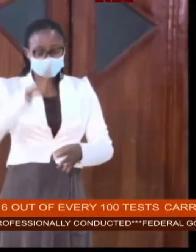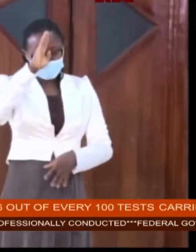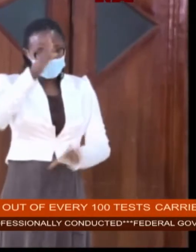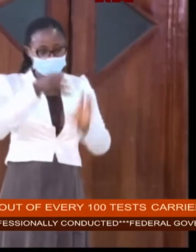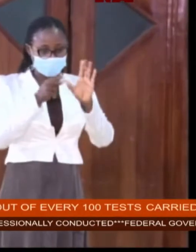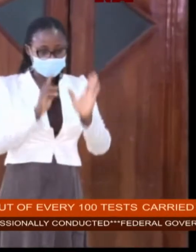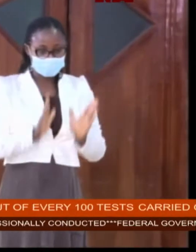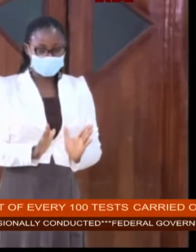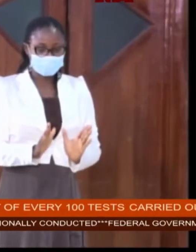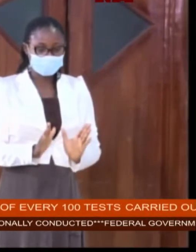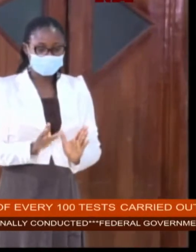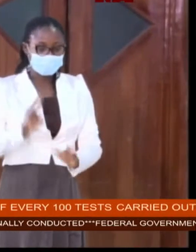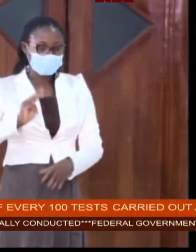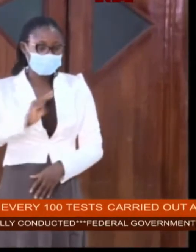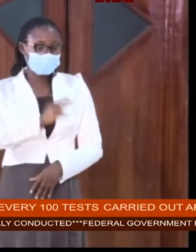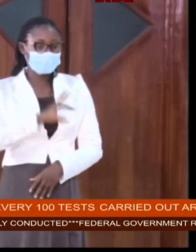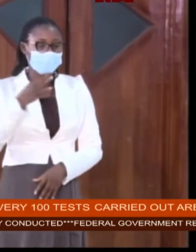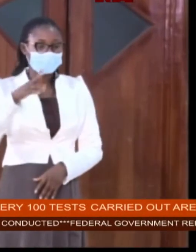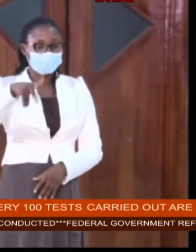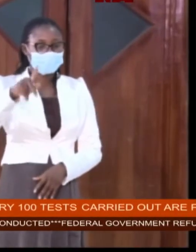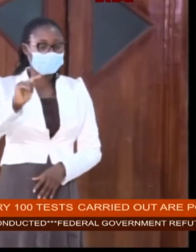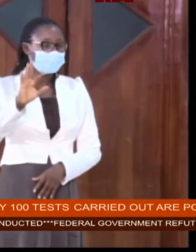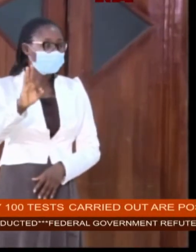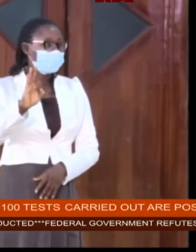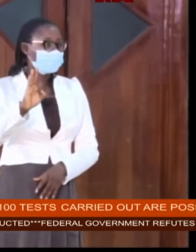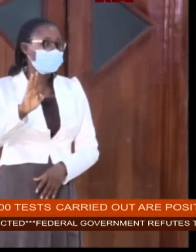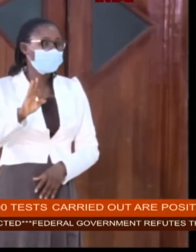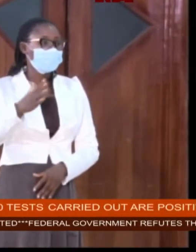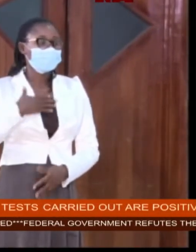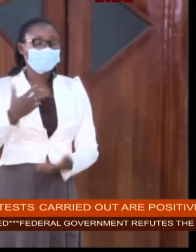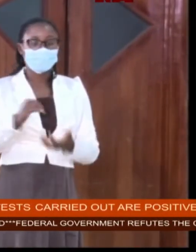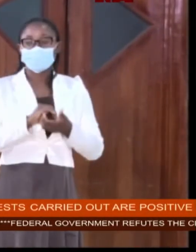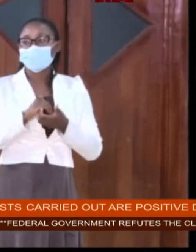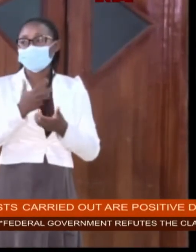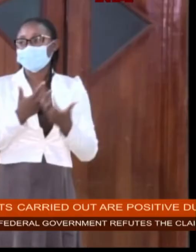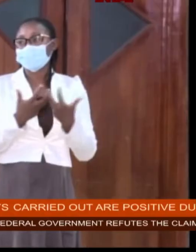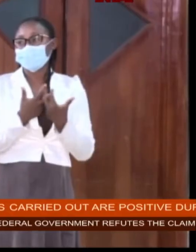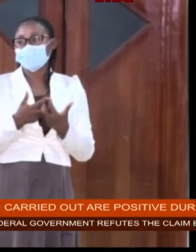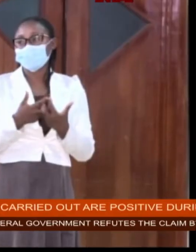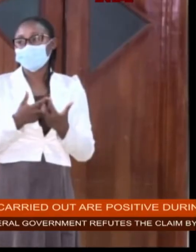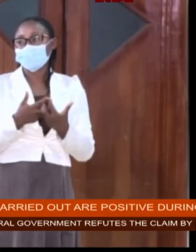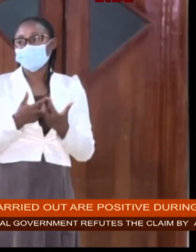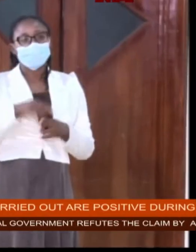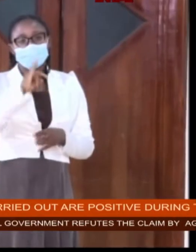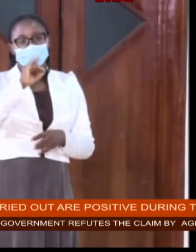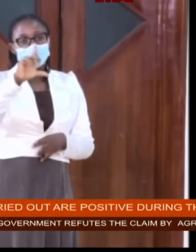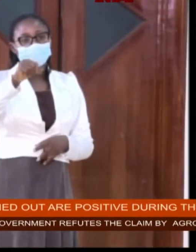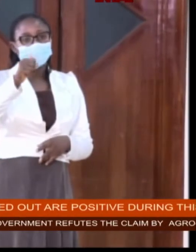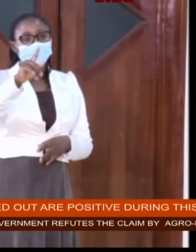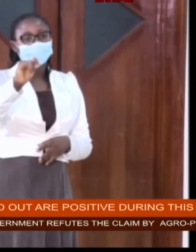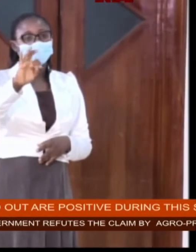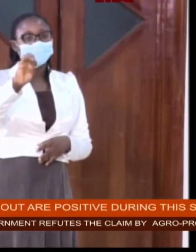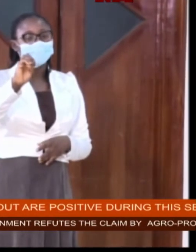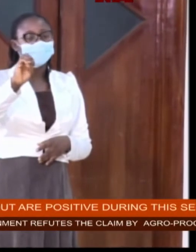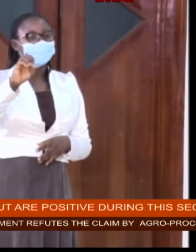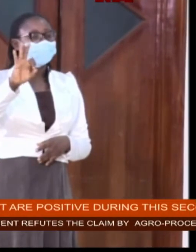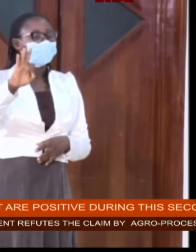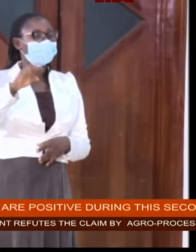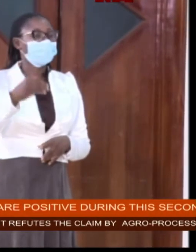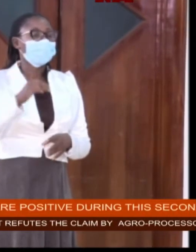Mr. Chairman, members of the task force, my colleagues, my name is Mohammed Salih Nazif. I work for Voice of